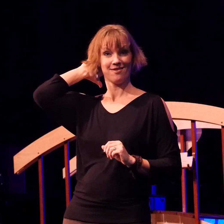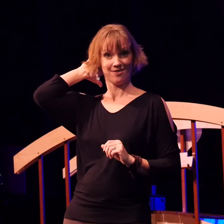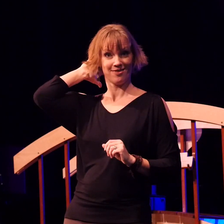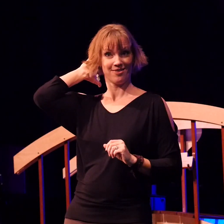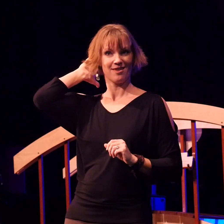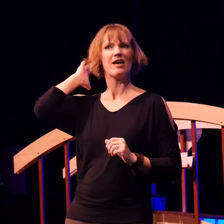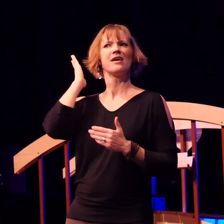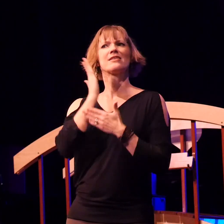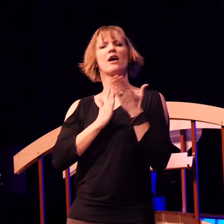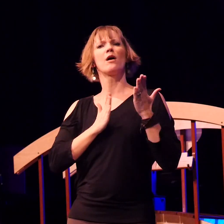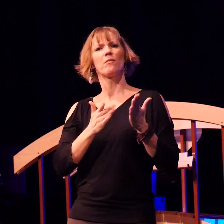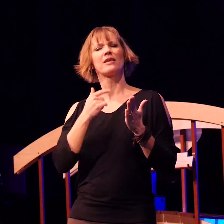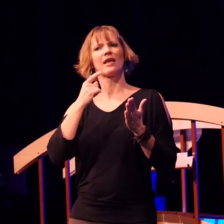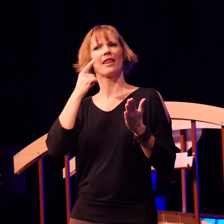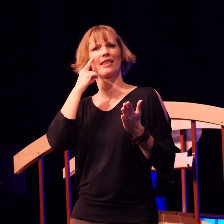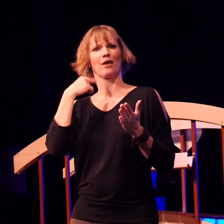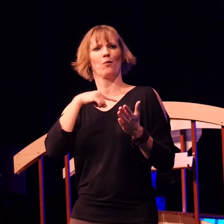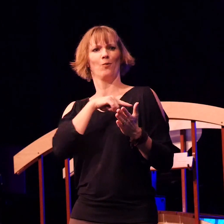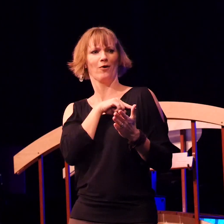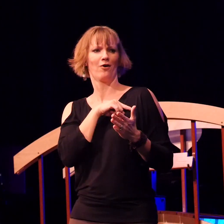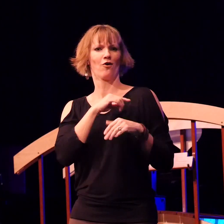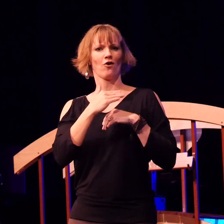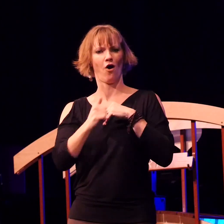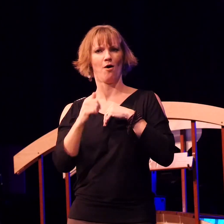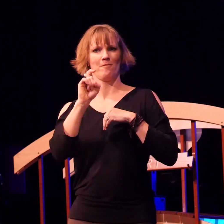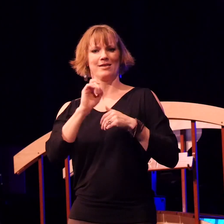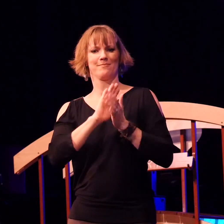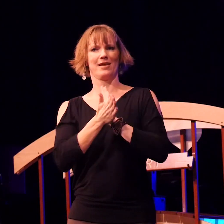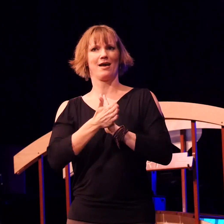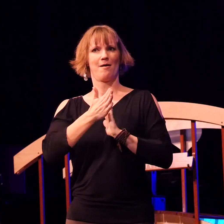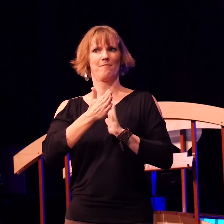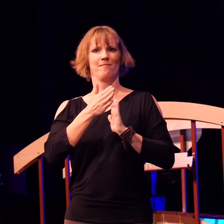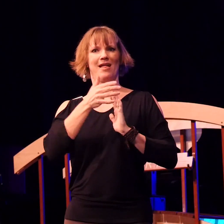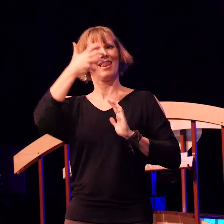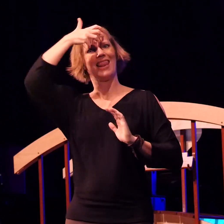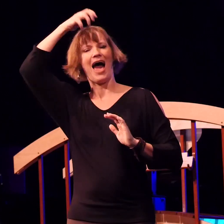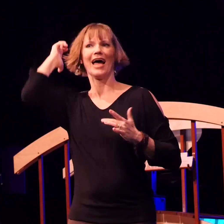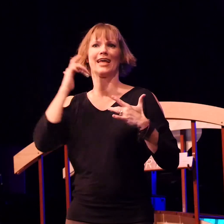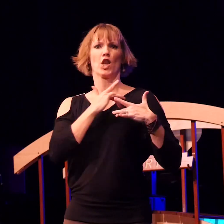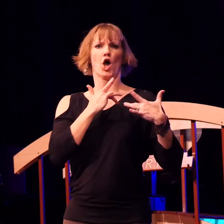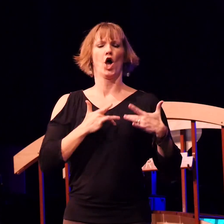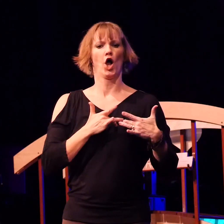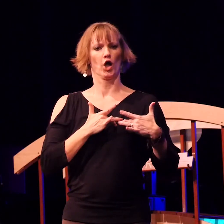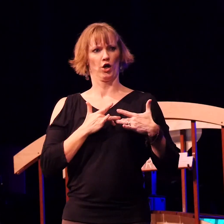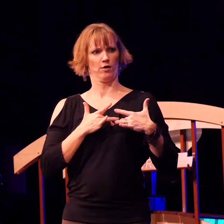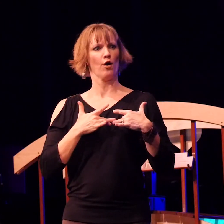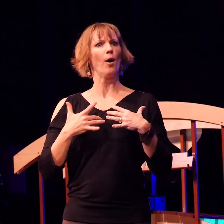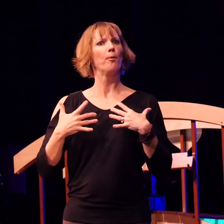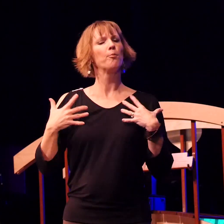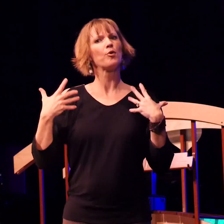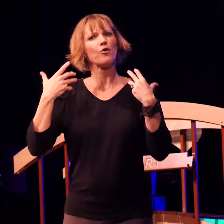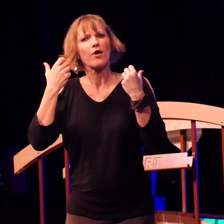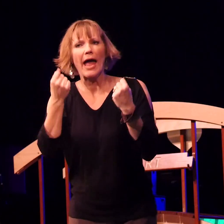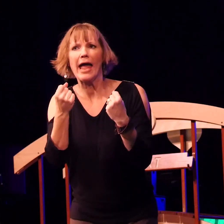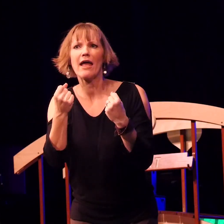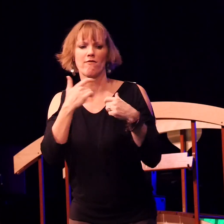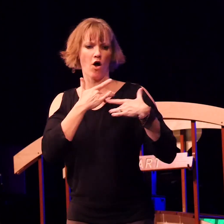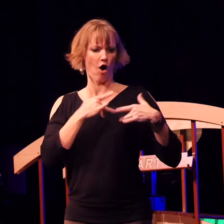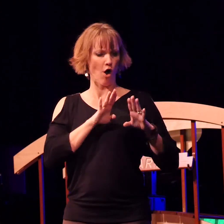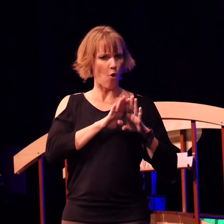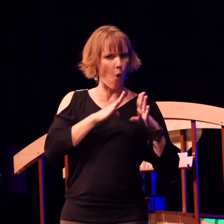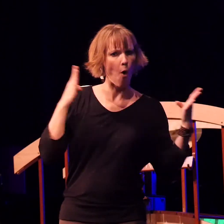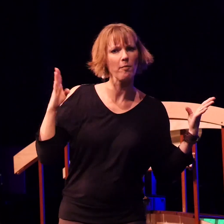in some respects, I feel like we're called to be lion-hearted. We're called to be brave and open-hearted